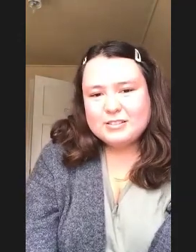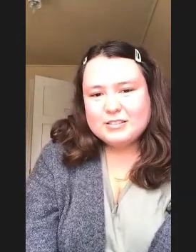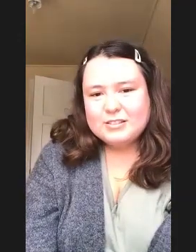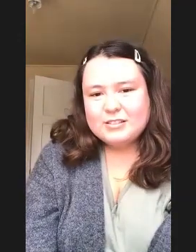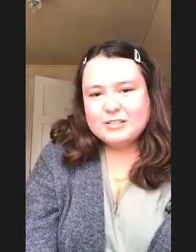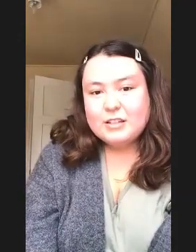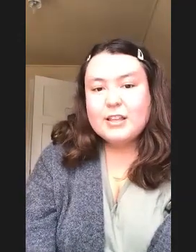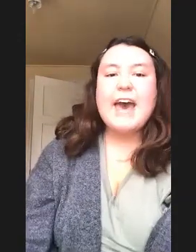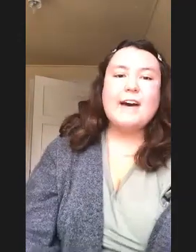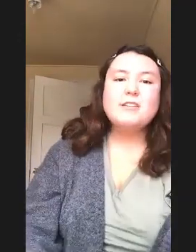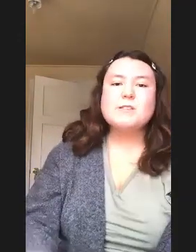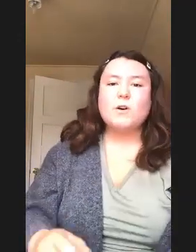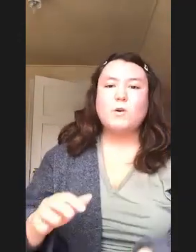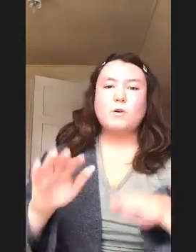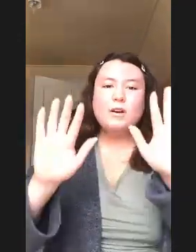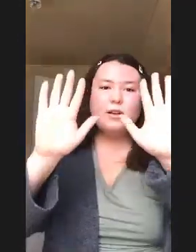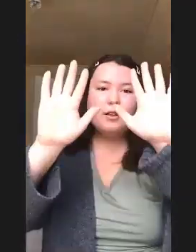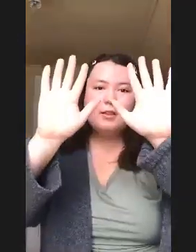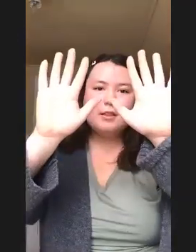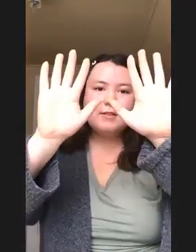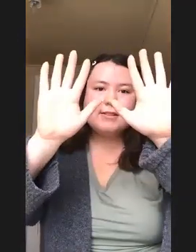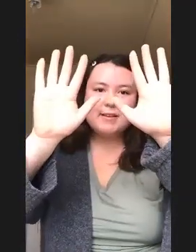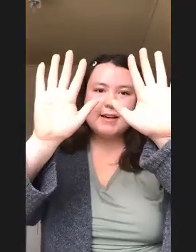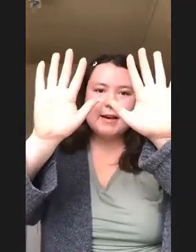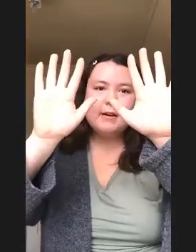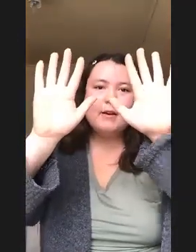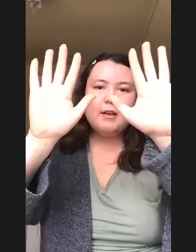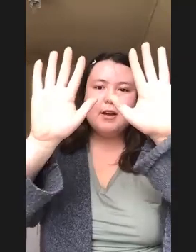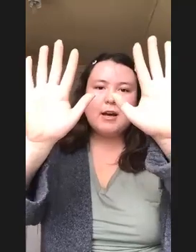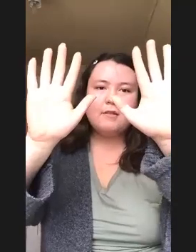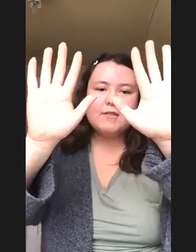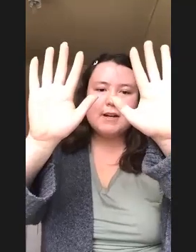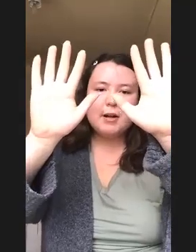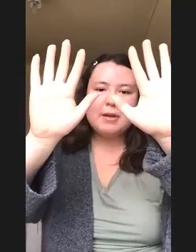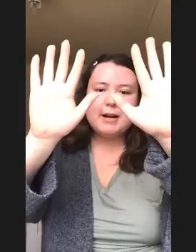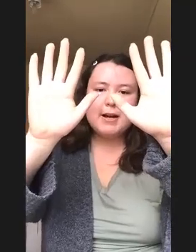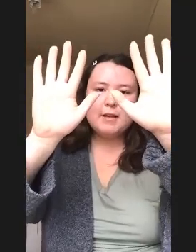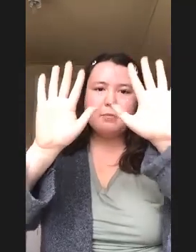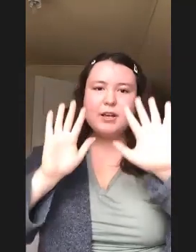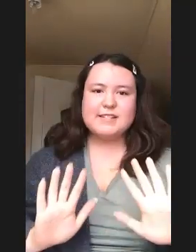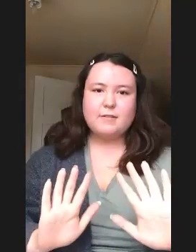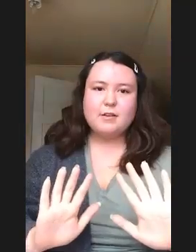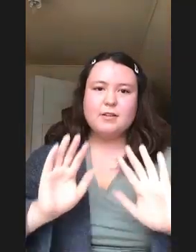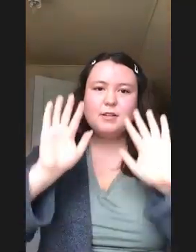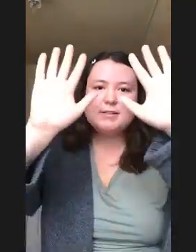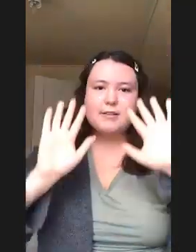week? Yeah. So Sunday, you would kind of start up here and then bring it down.